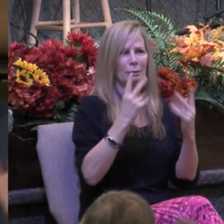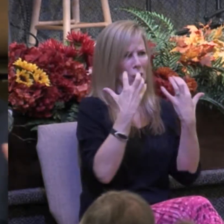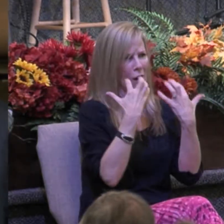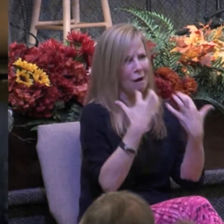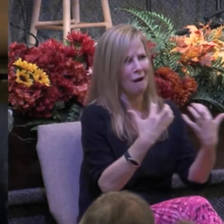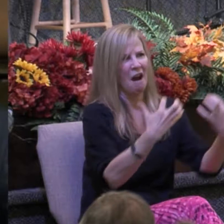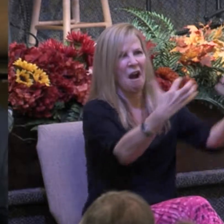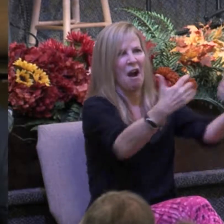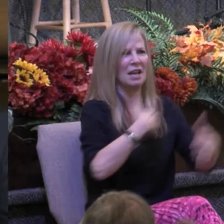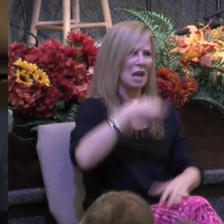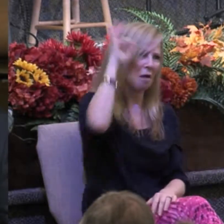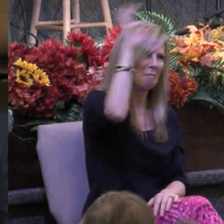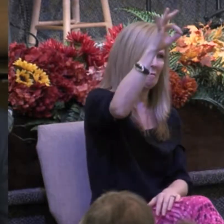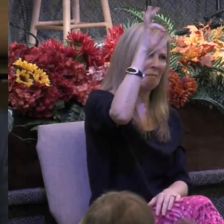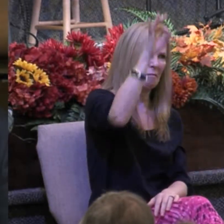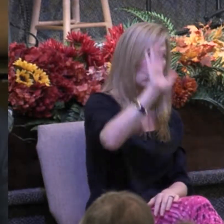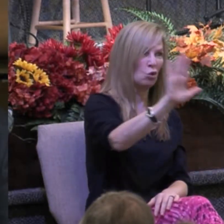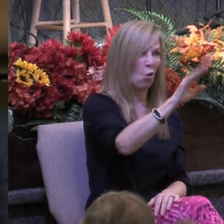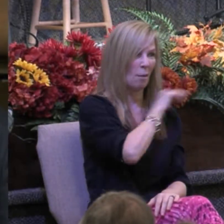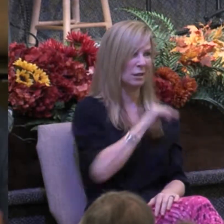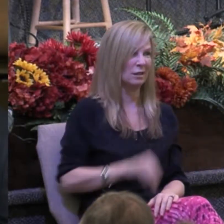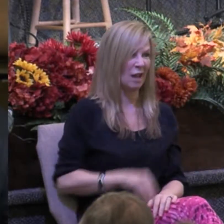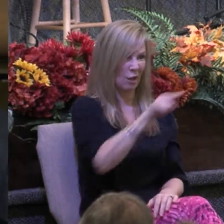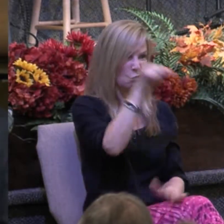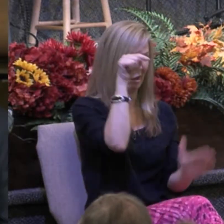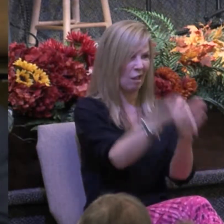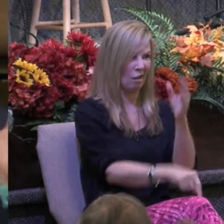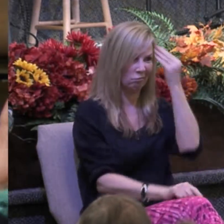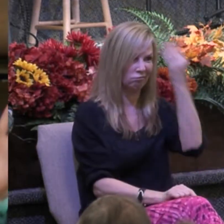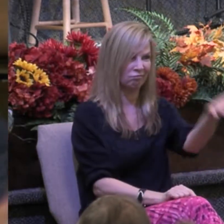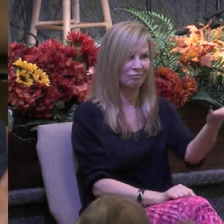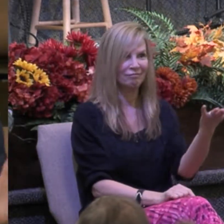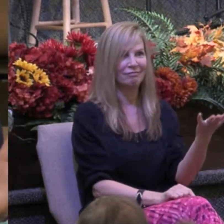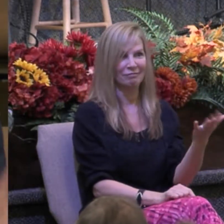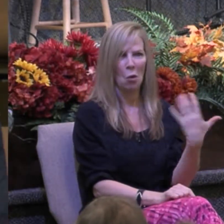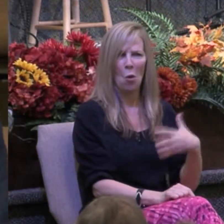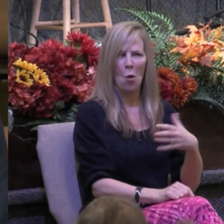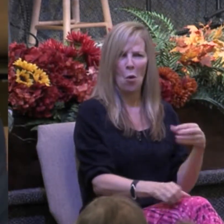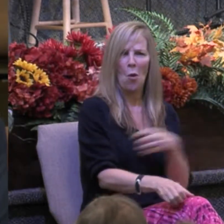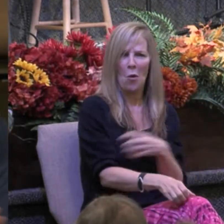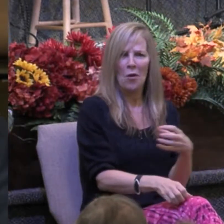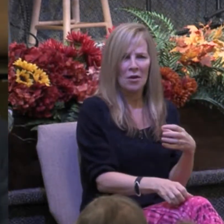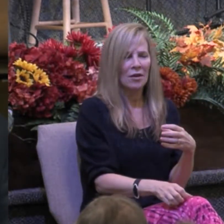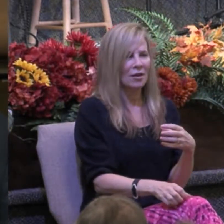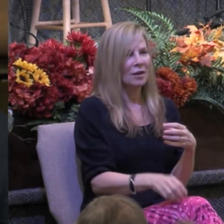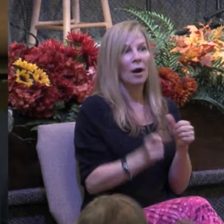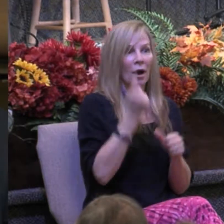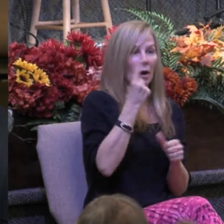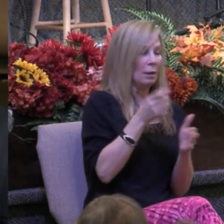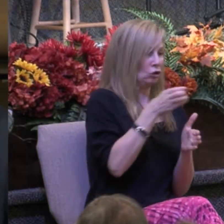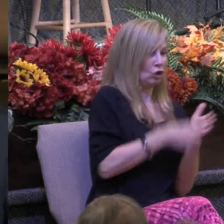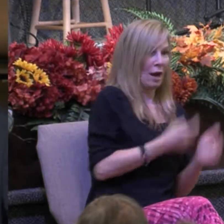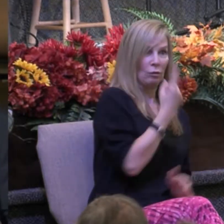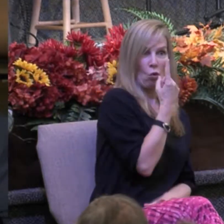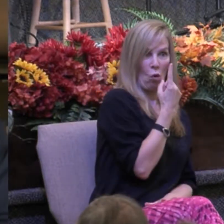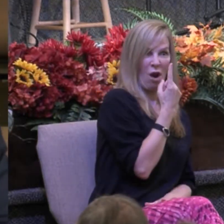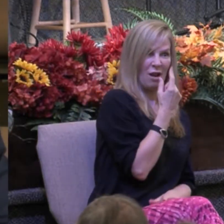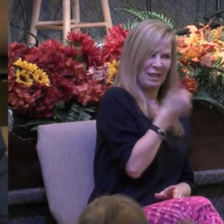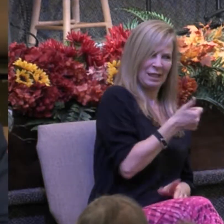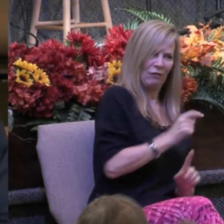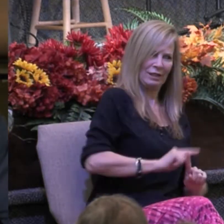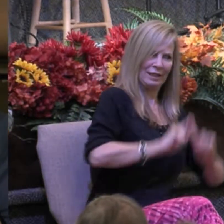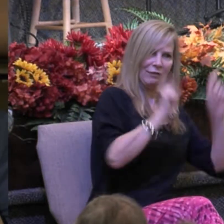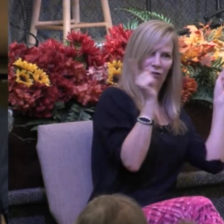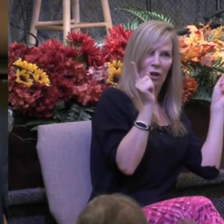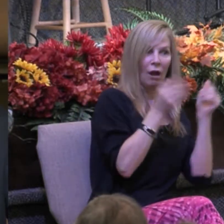of the gospel about their Messiah. Now, the fact that chapter 1 is so different from the rest of the book of Acts